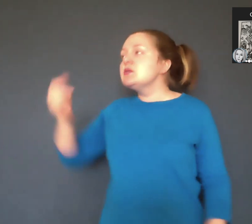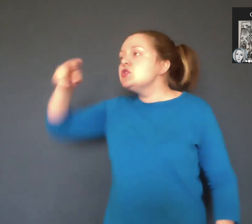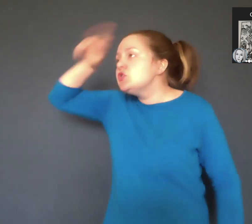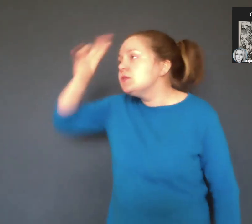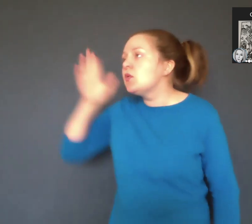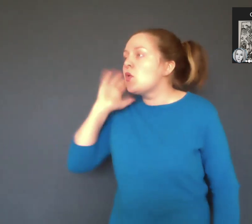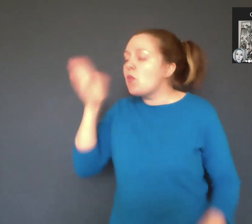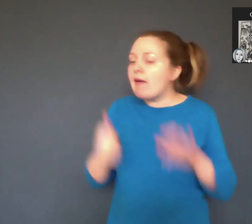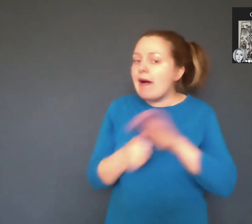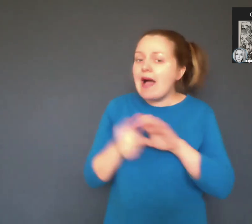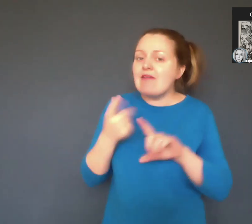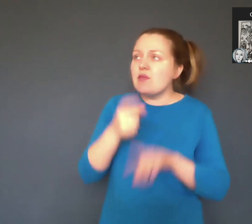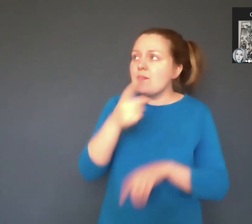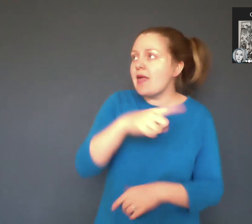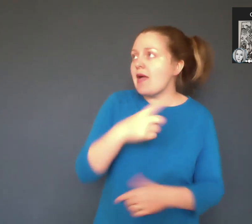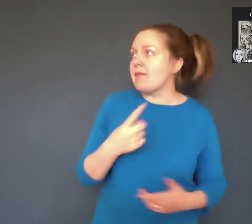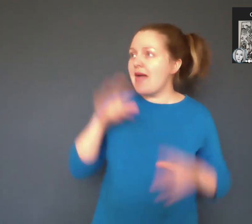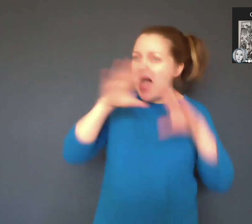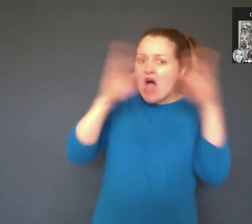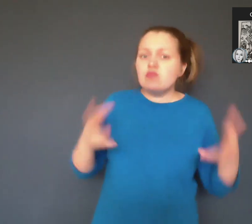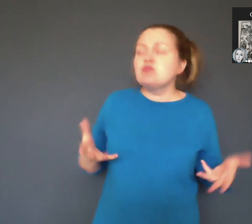right," said Harvey. "It wants children, and I bet it